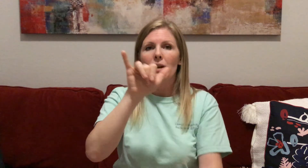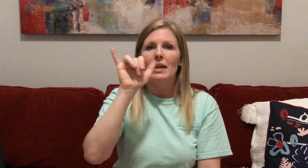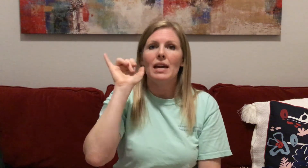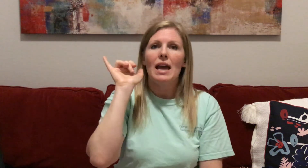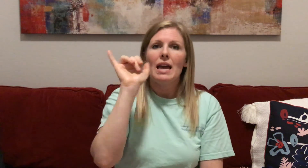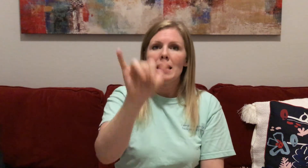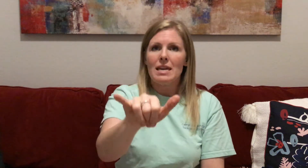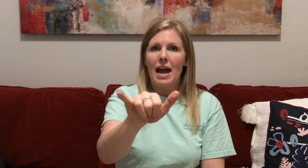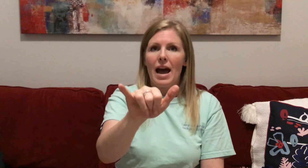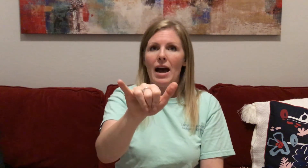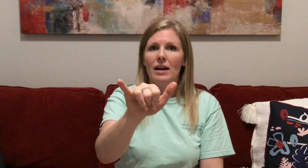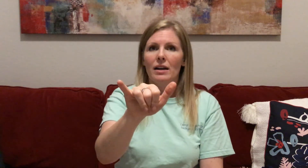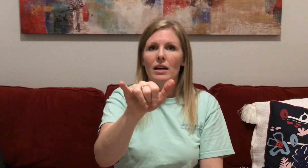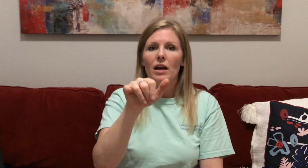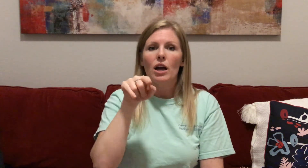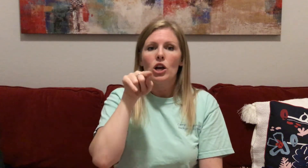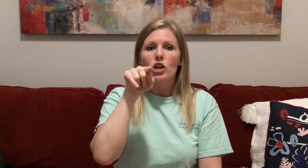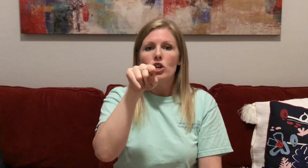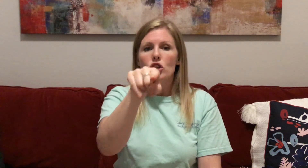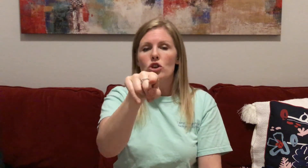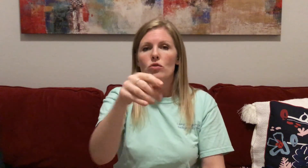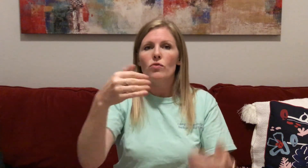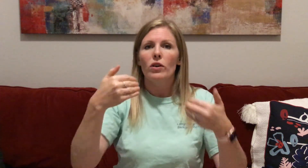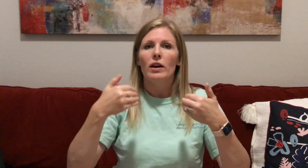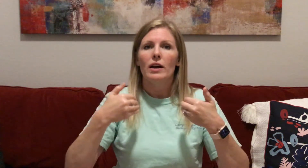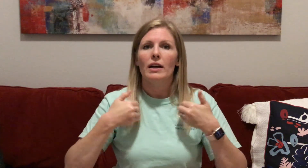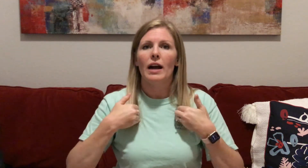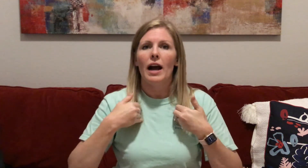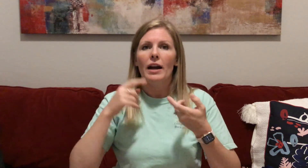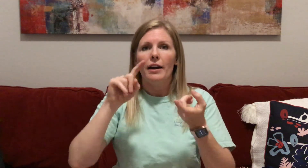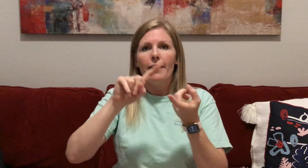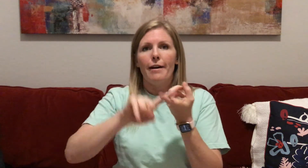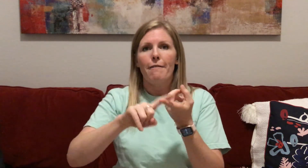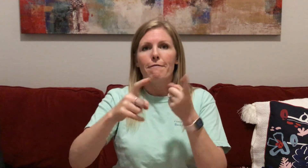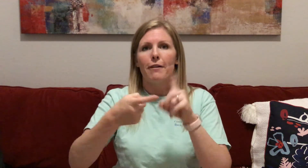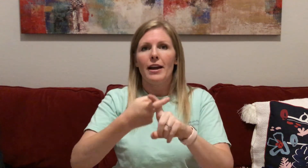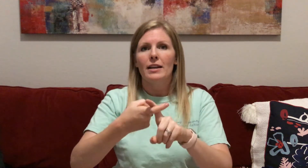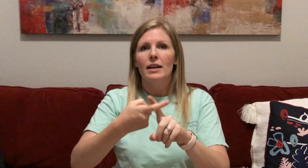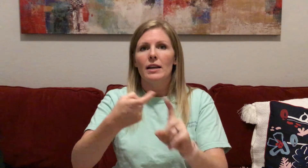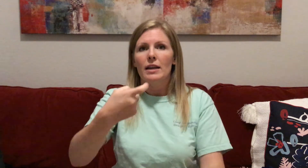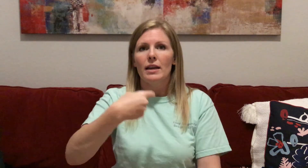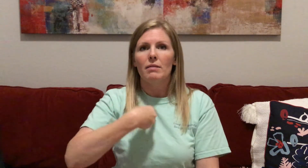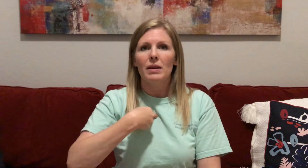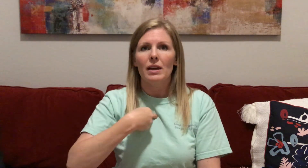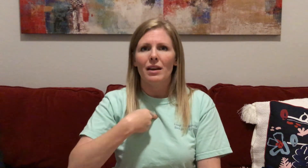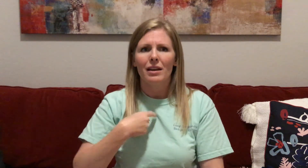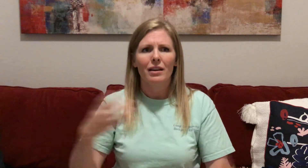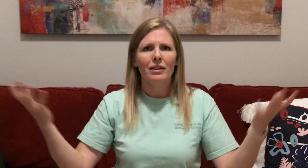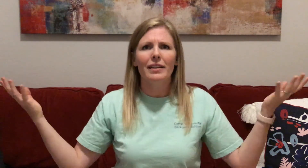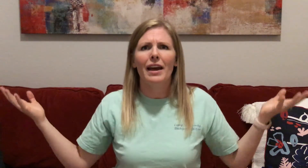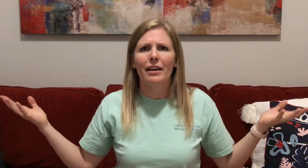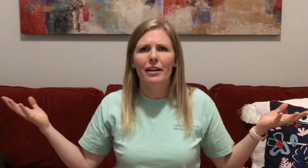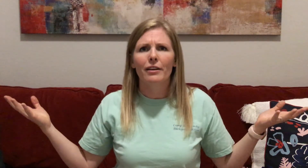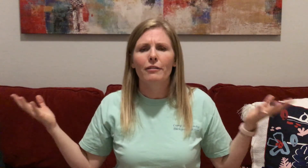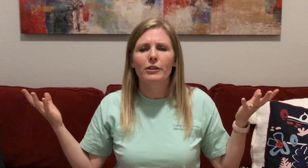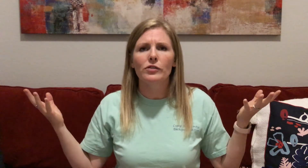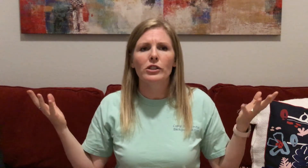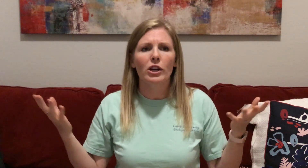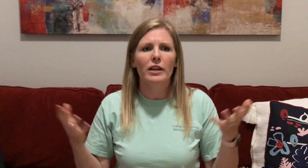pinky. Yeah. You've got a friend in me. Look at that. First verse already done.